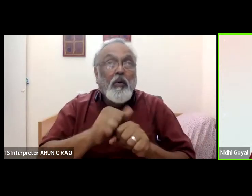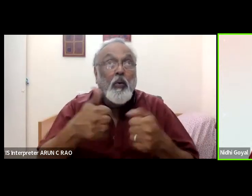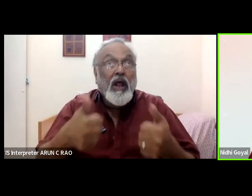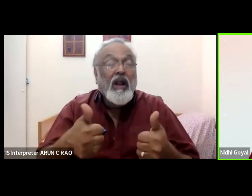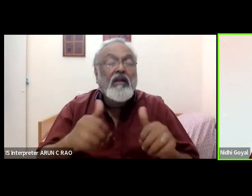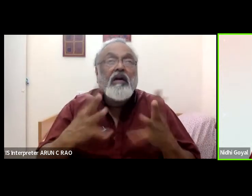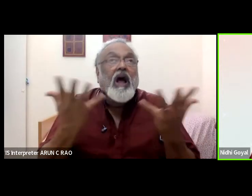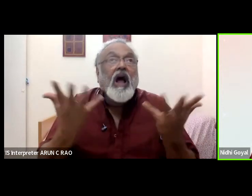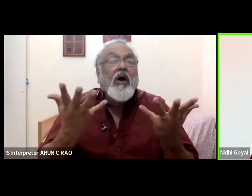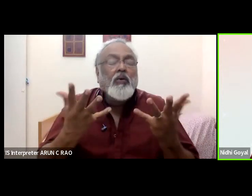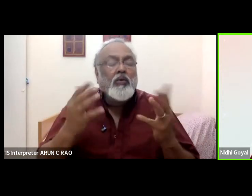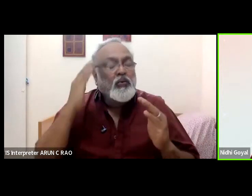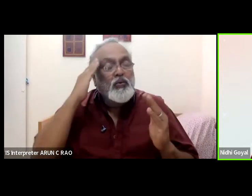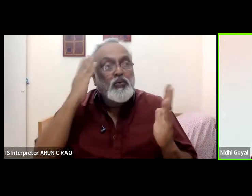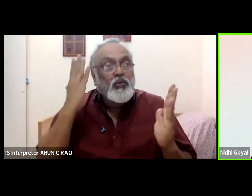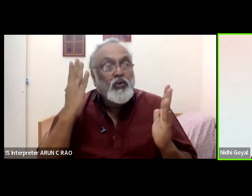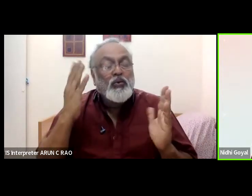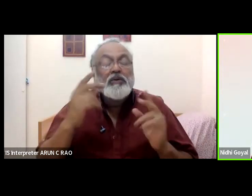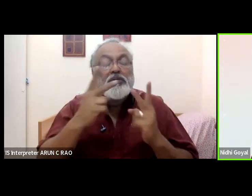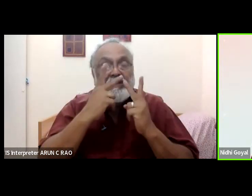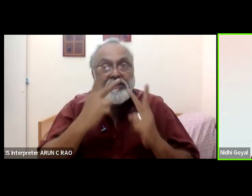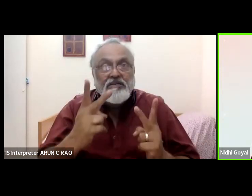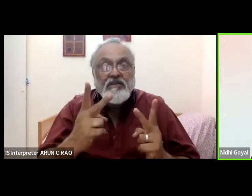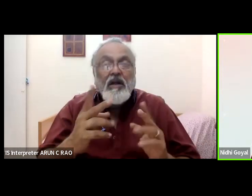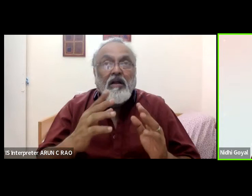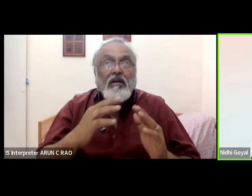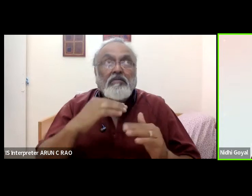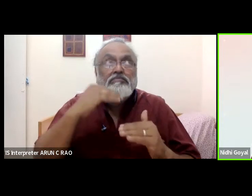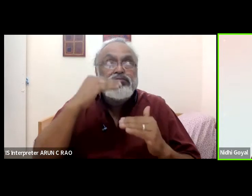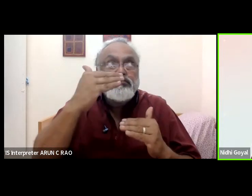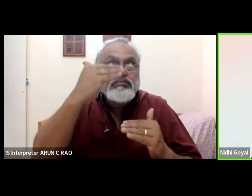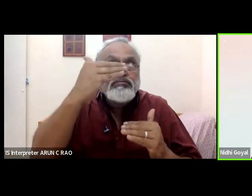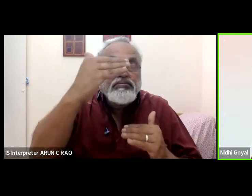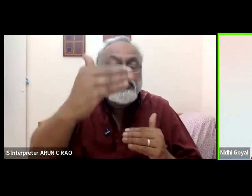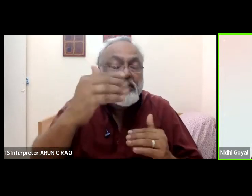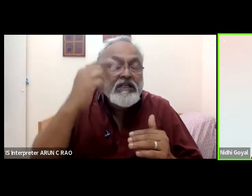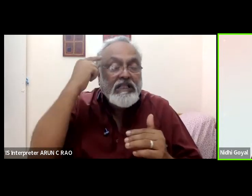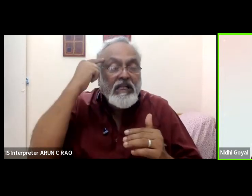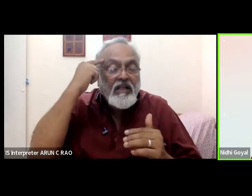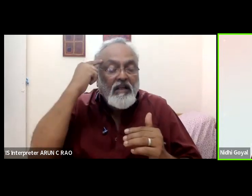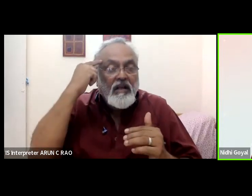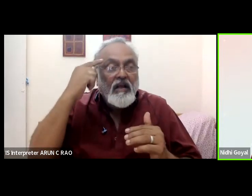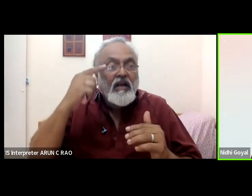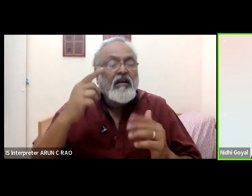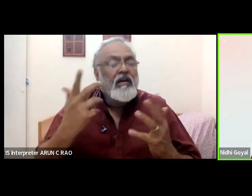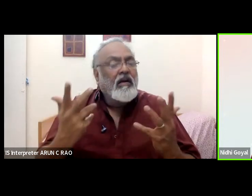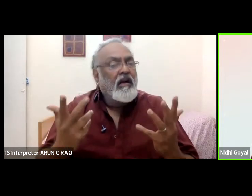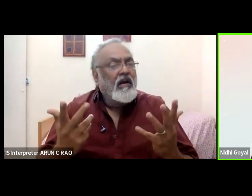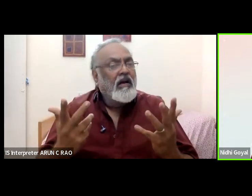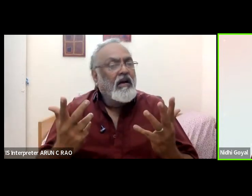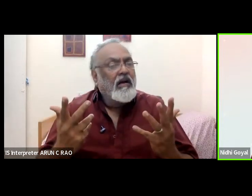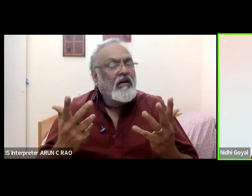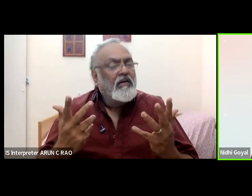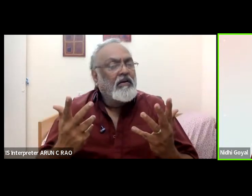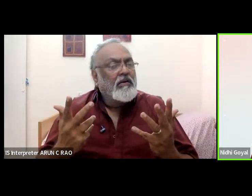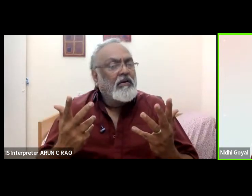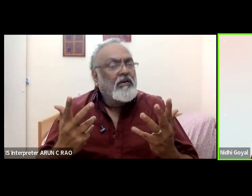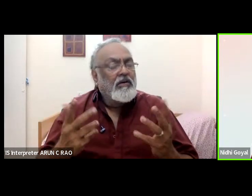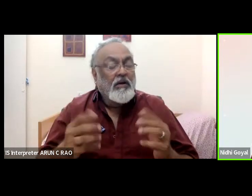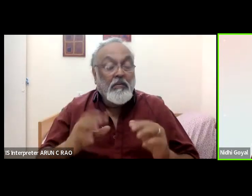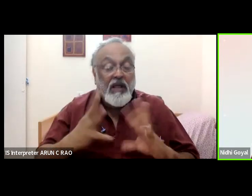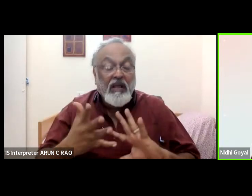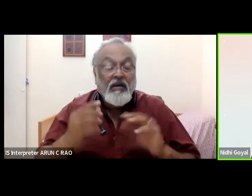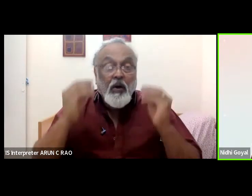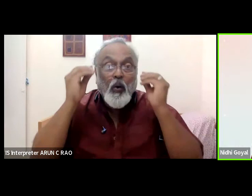adopted. Now thinking about, again, reflecting what would be important is creating awareness,